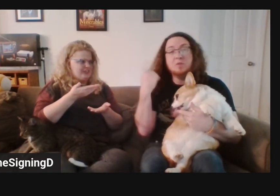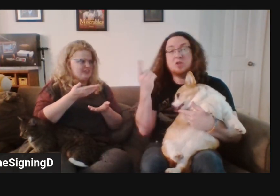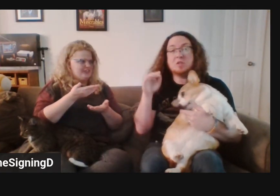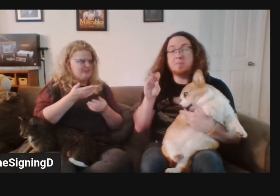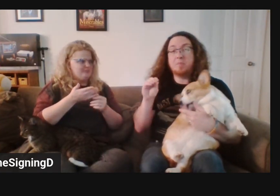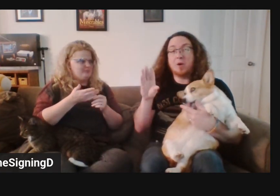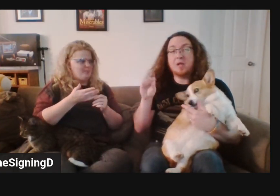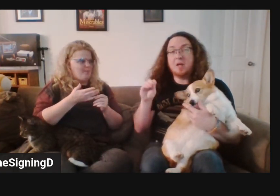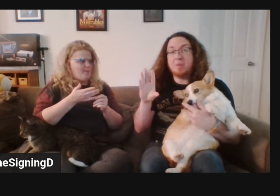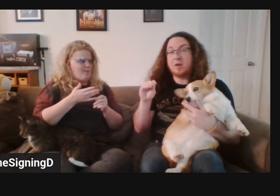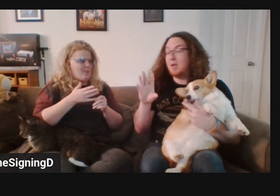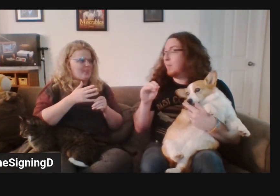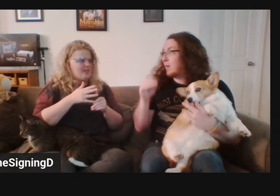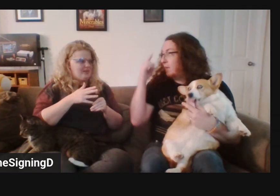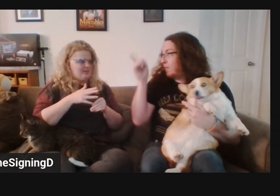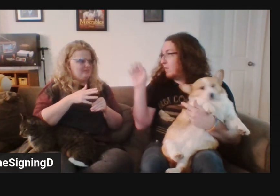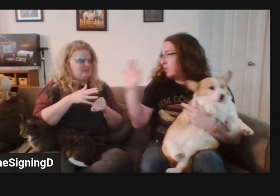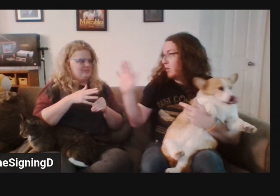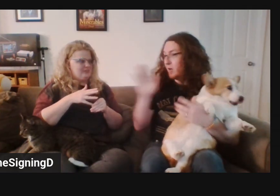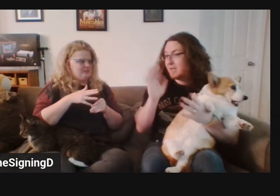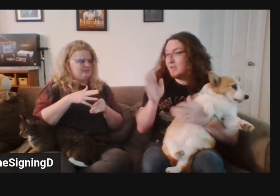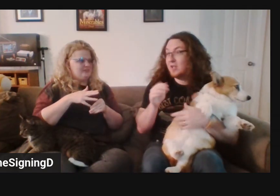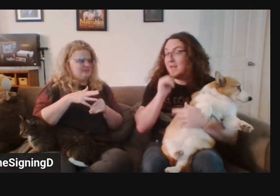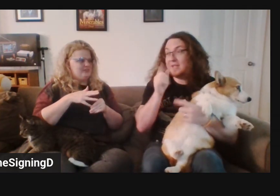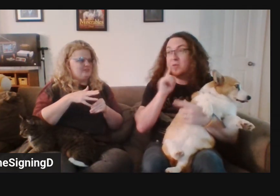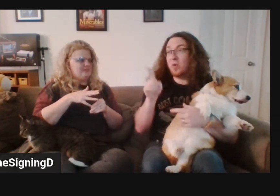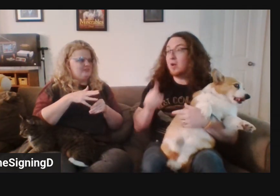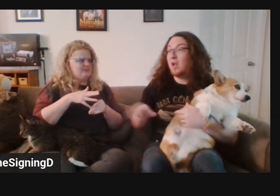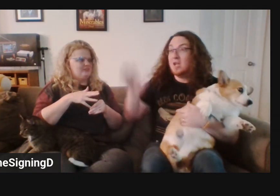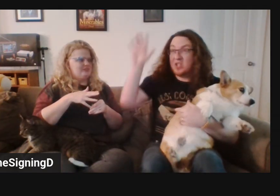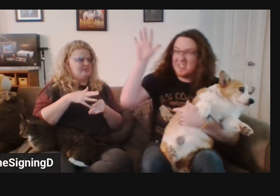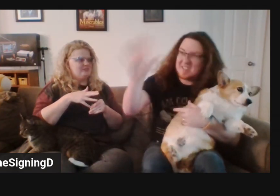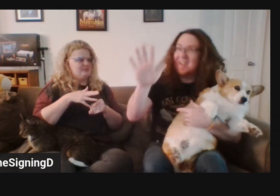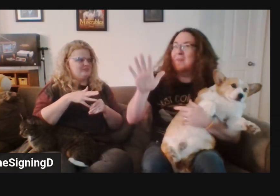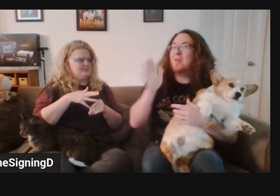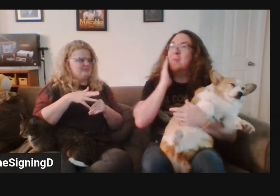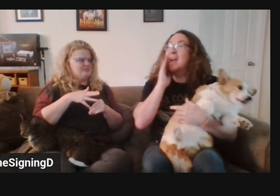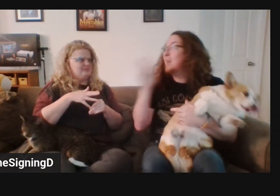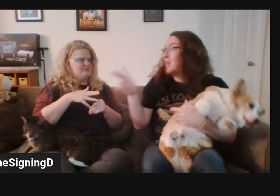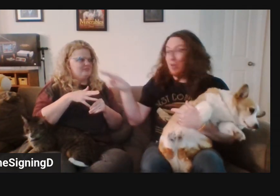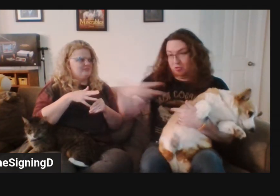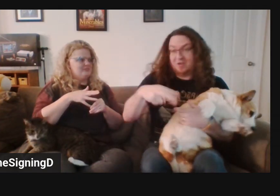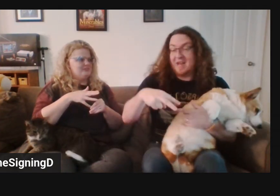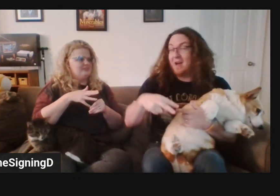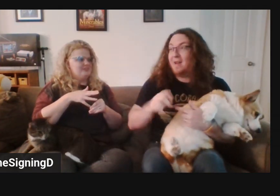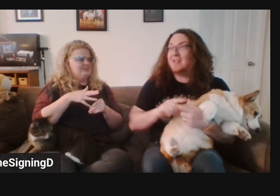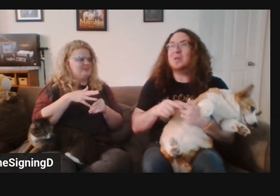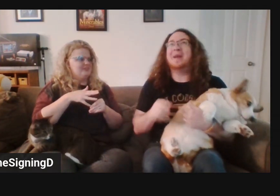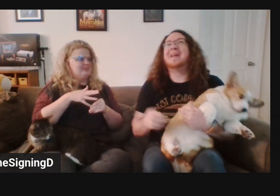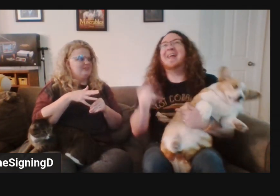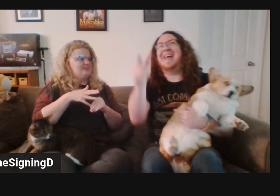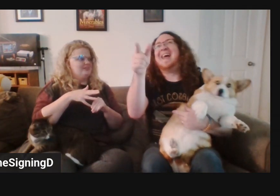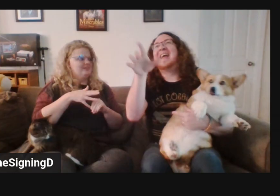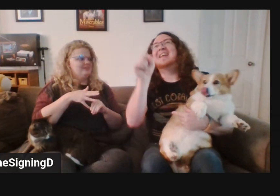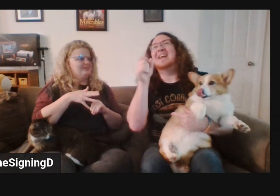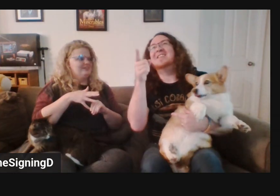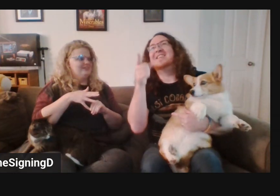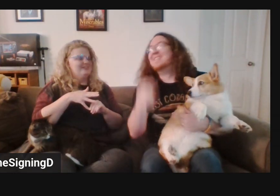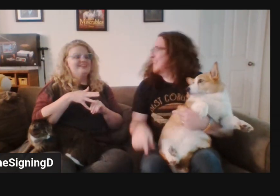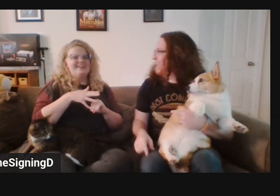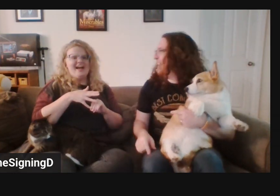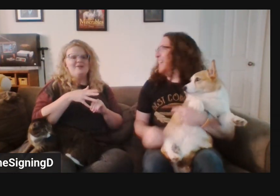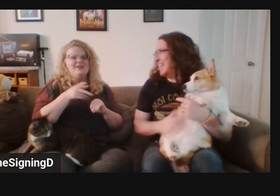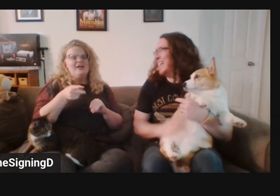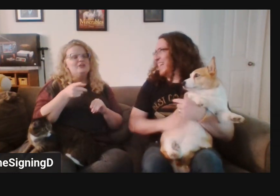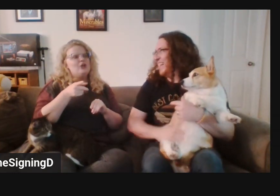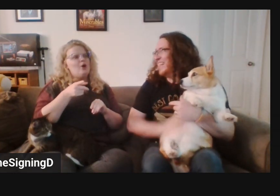think she was just barking and barking and barking for your attention. That didn't work. She slammed the bed. You looked down and then she went, gotcha. Got